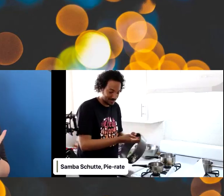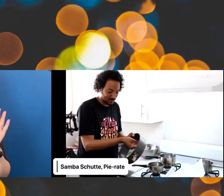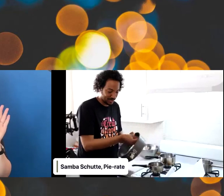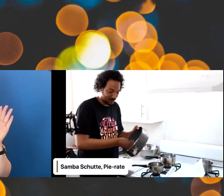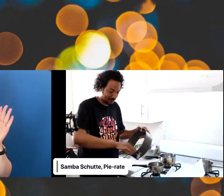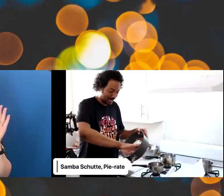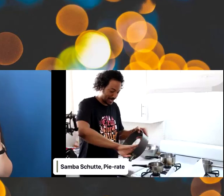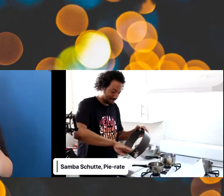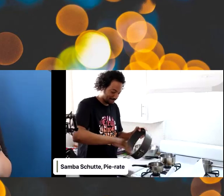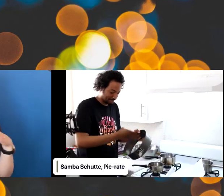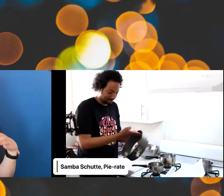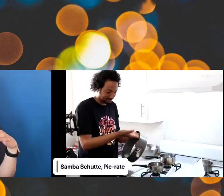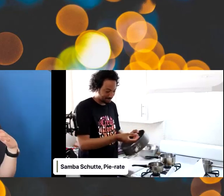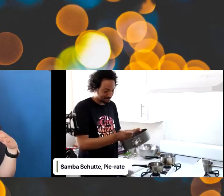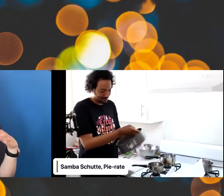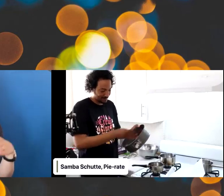the springform pan.